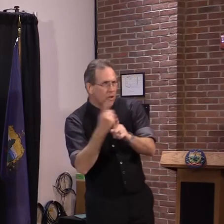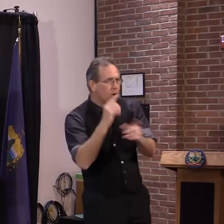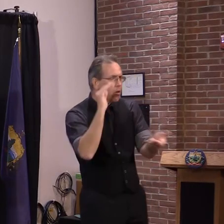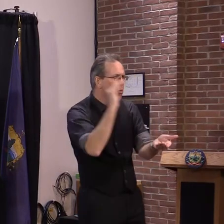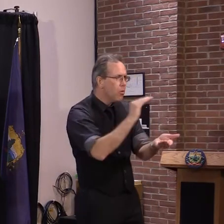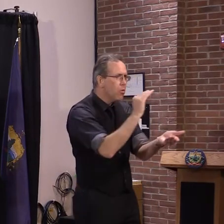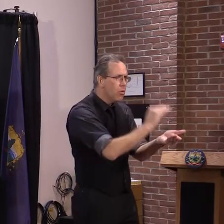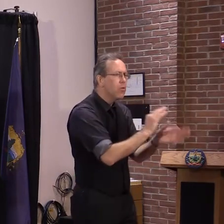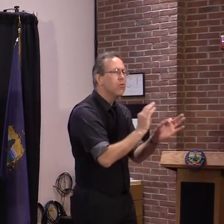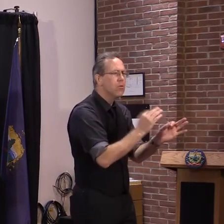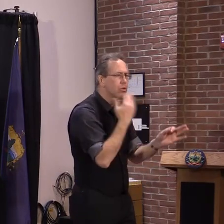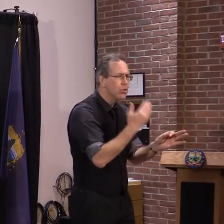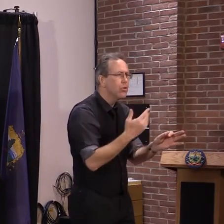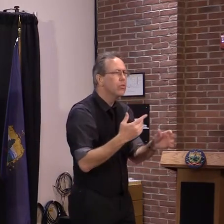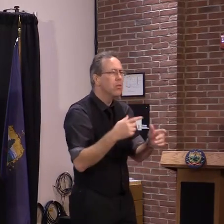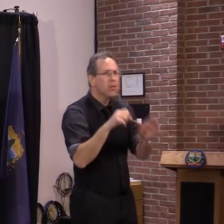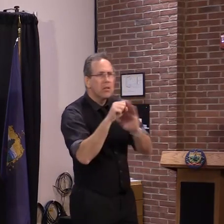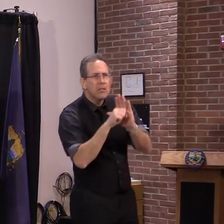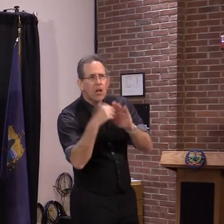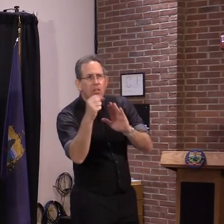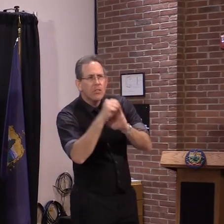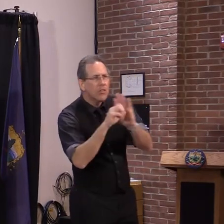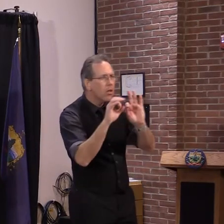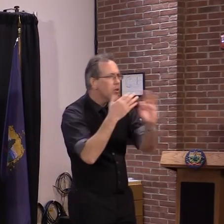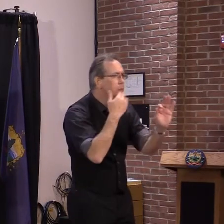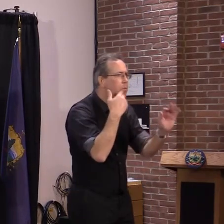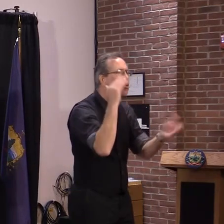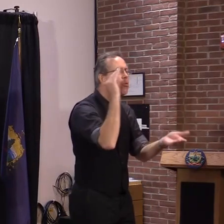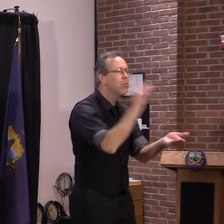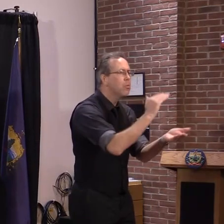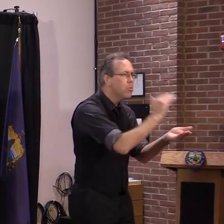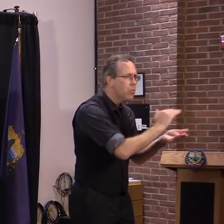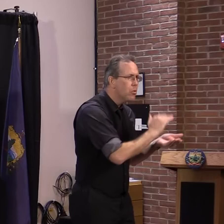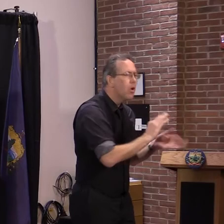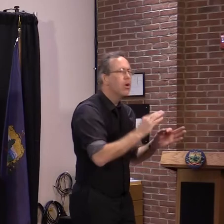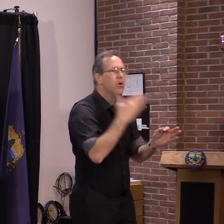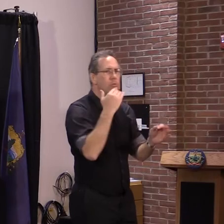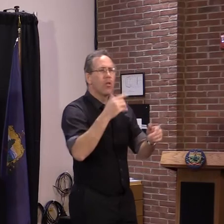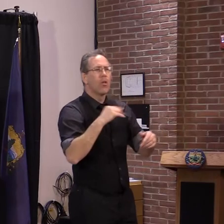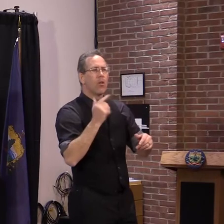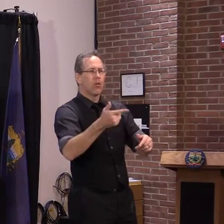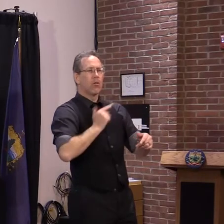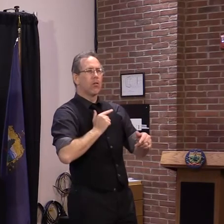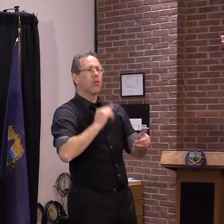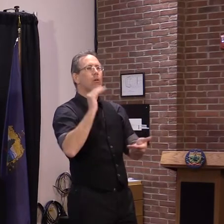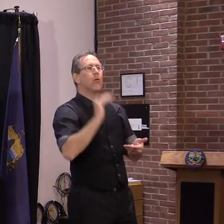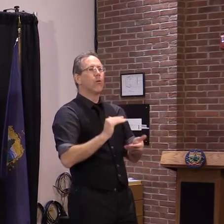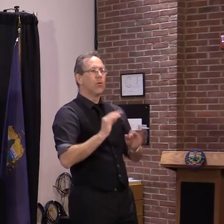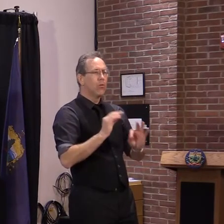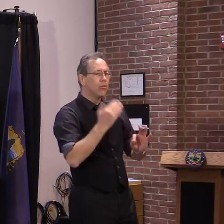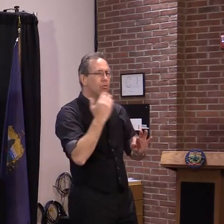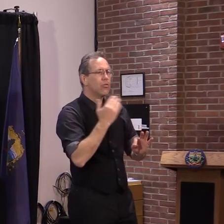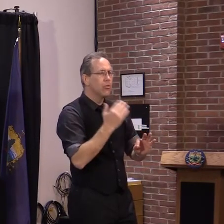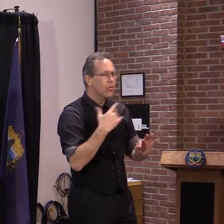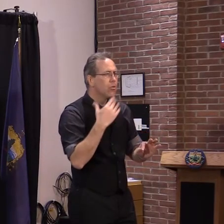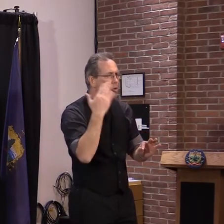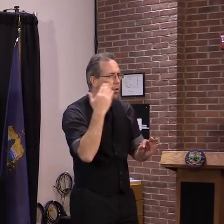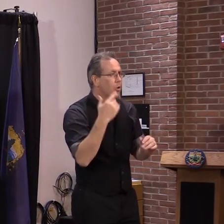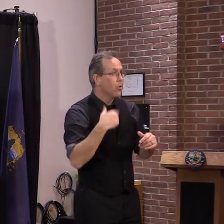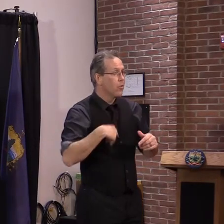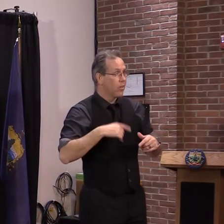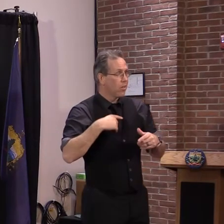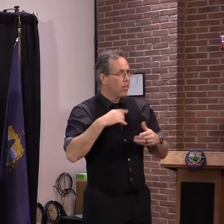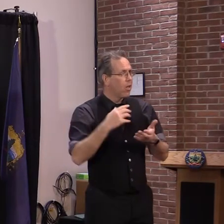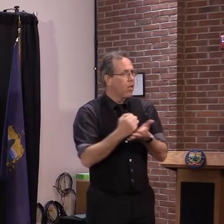states who've started decreasing before us, and they're still decreasing. So we benefit from that, just